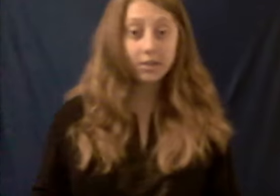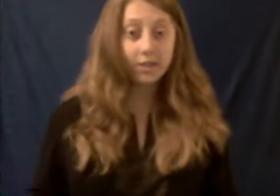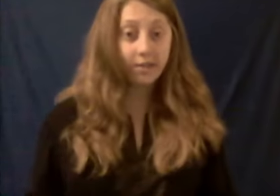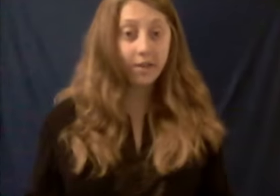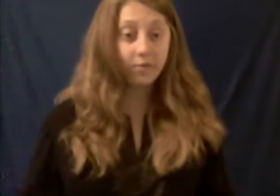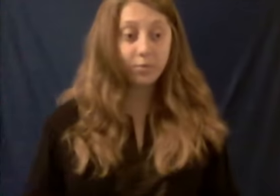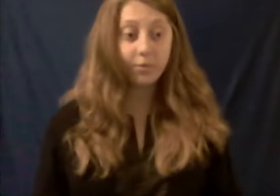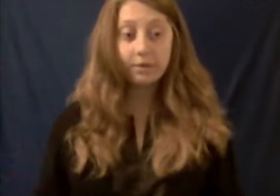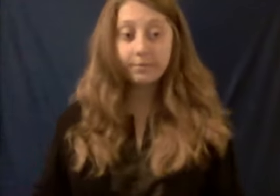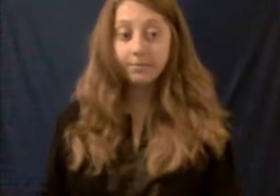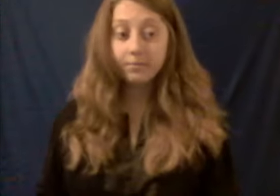get that support.